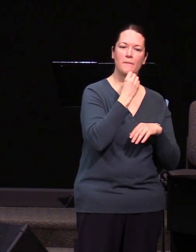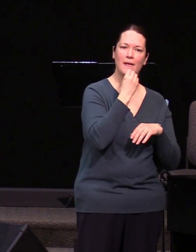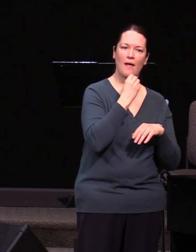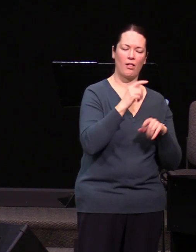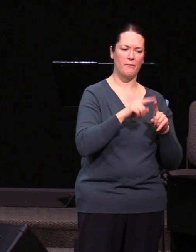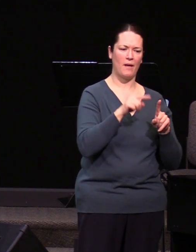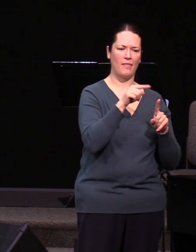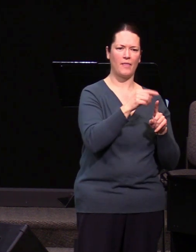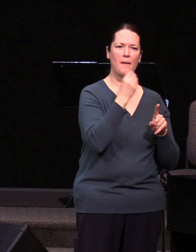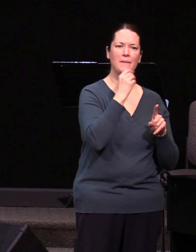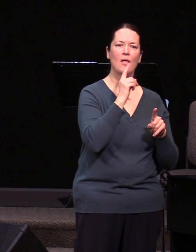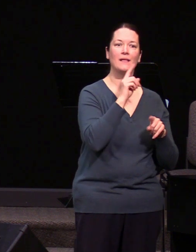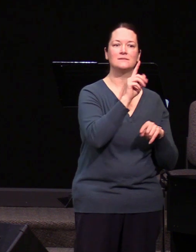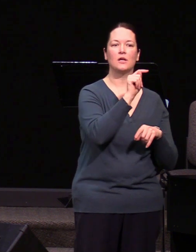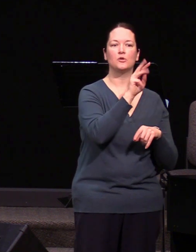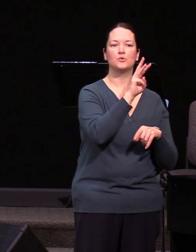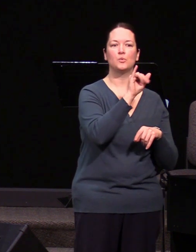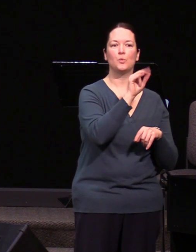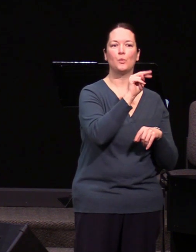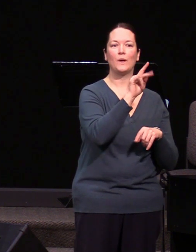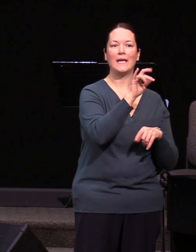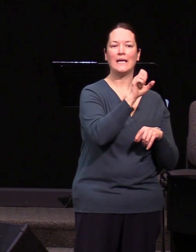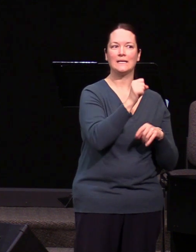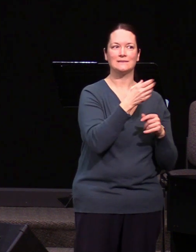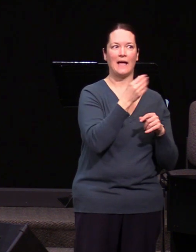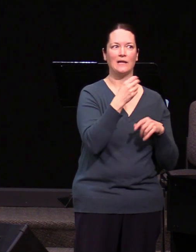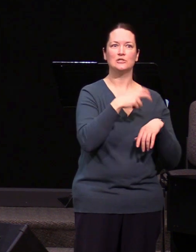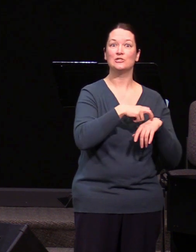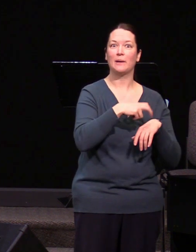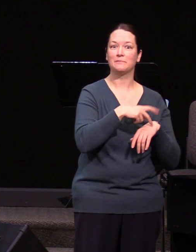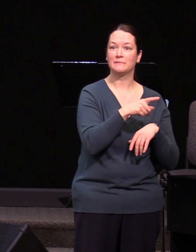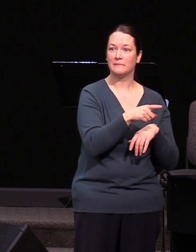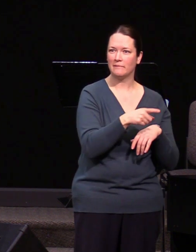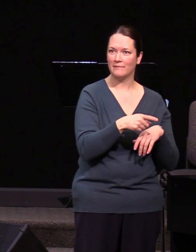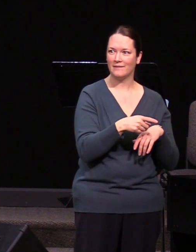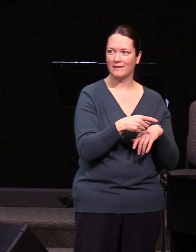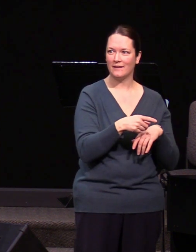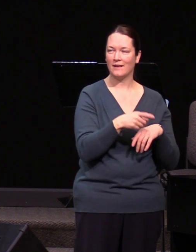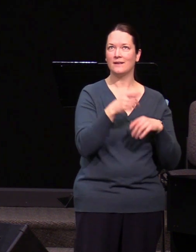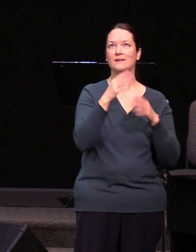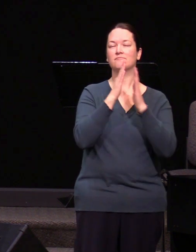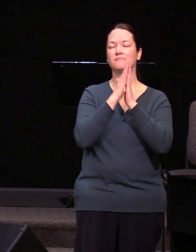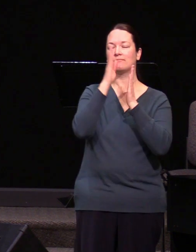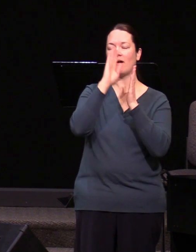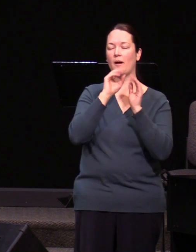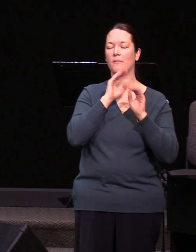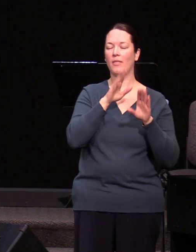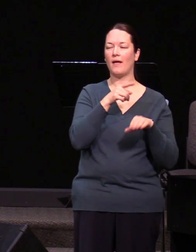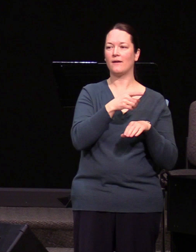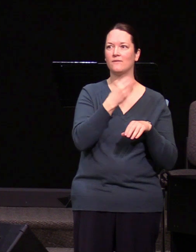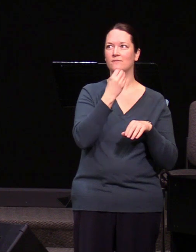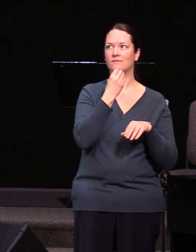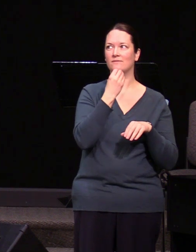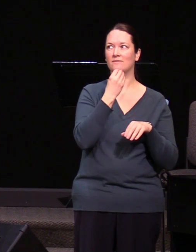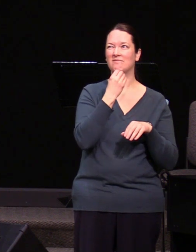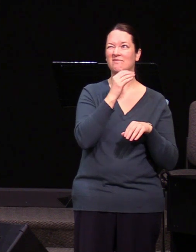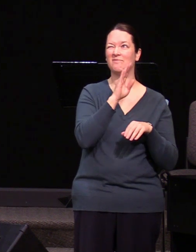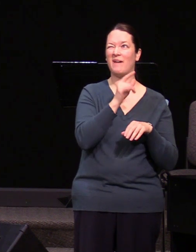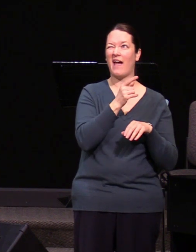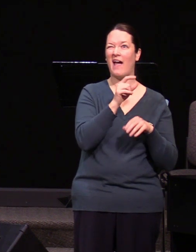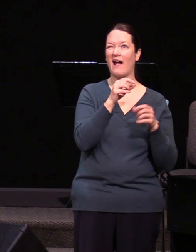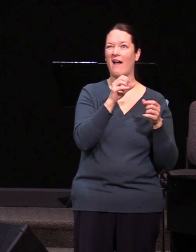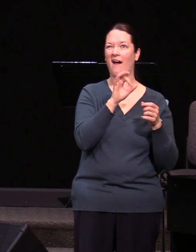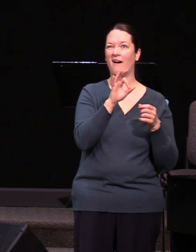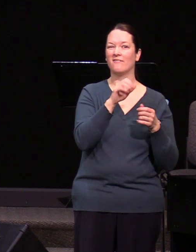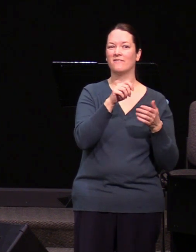is like Twinkies and a bag of potato chips? You're like, God, please bless this bag of